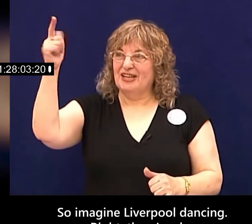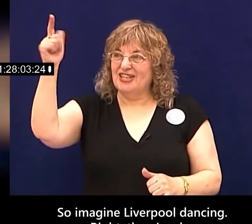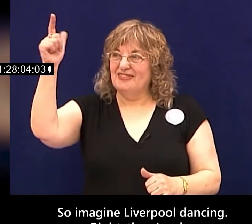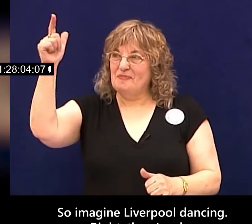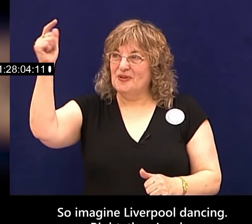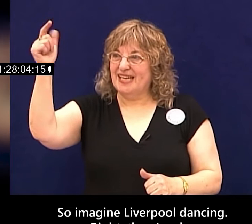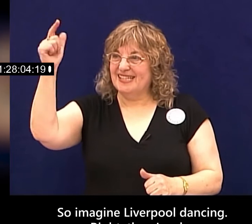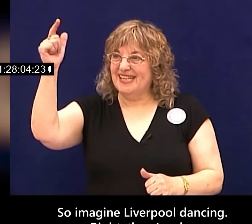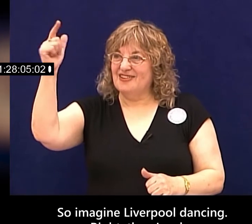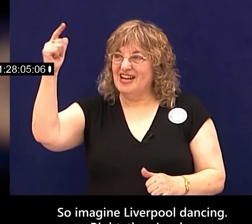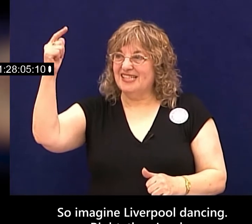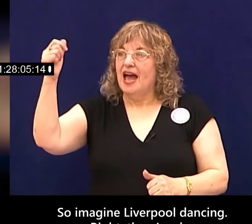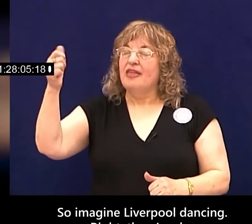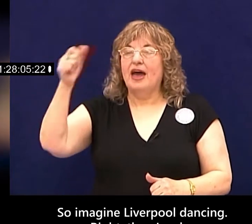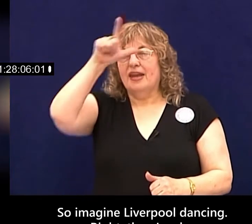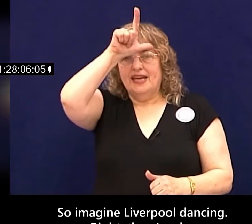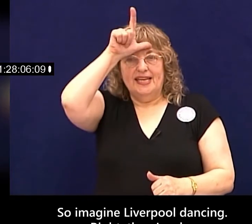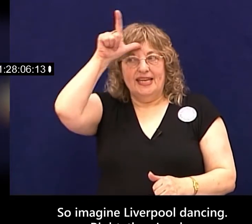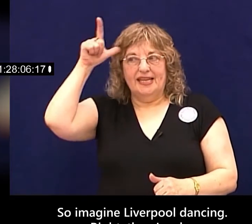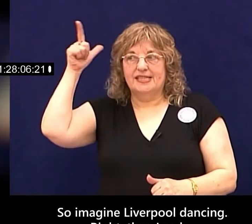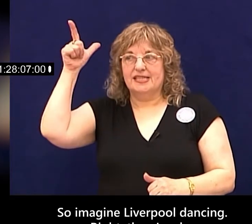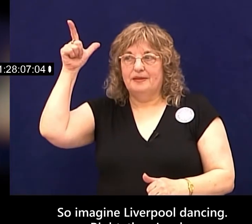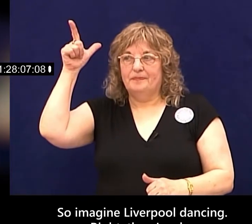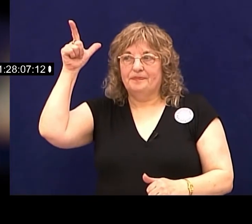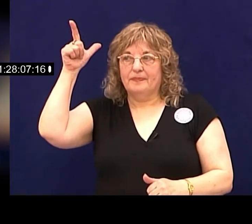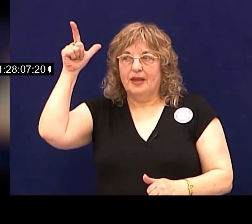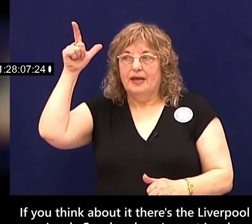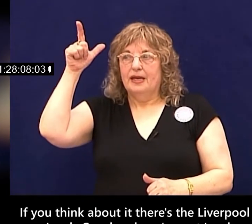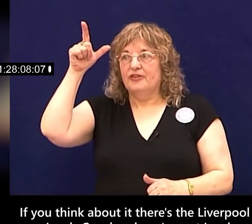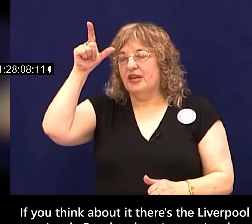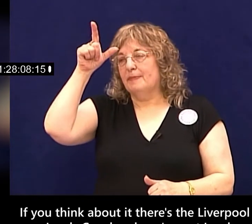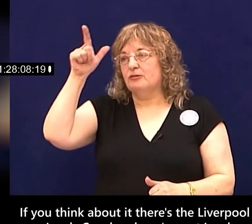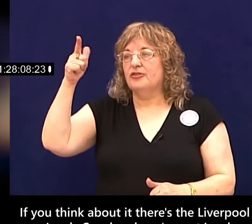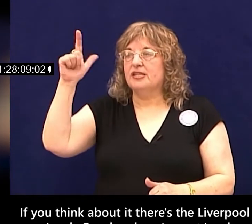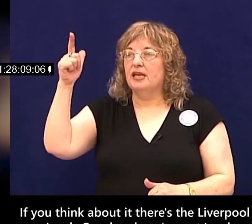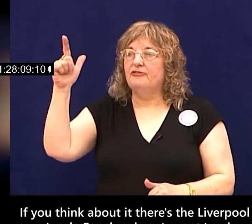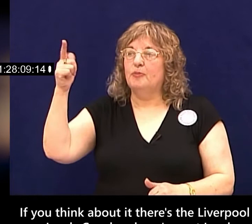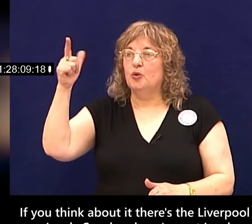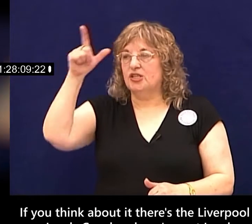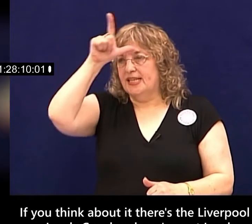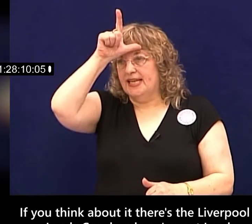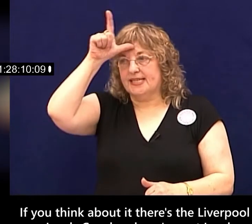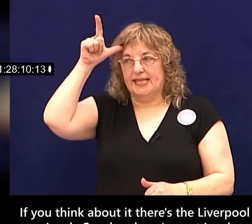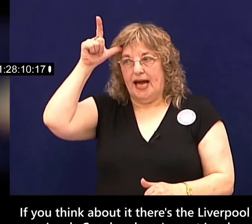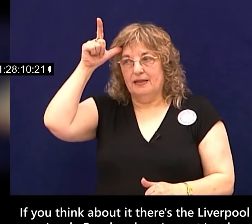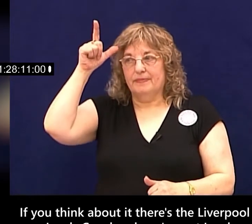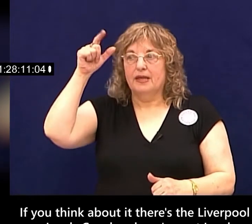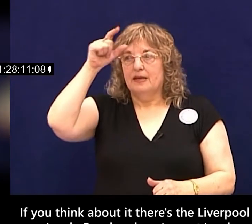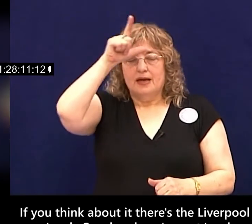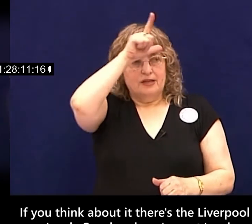imagine Liverpool dancing, right? Then Leeds. If you think about it, there's the Liverpool to Leeds Canal, and you've